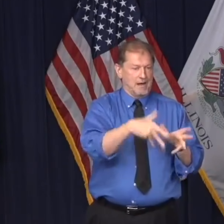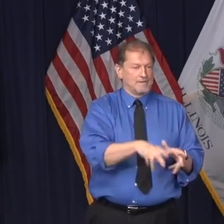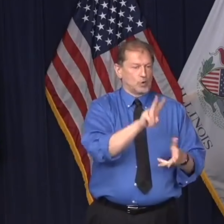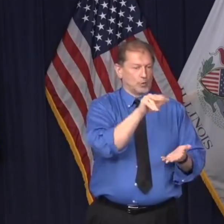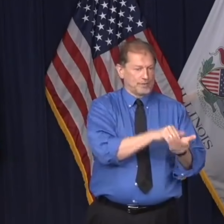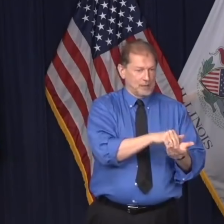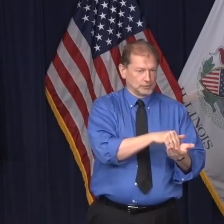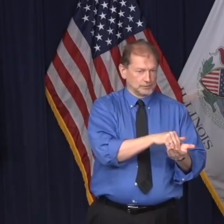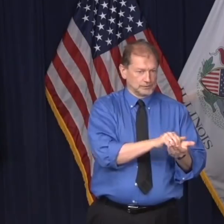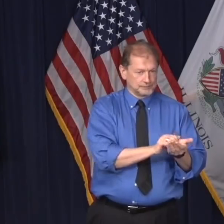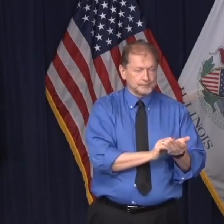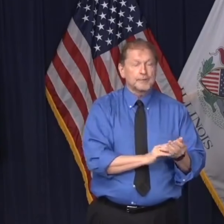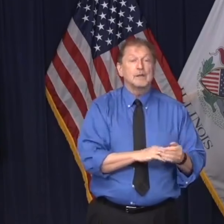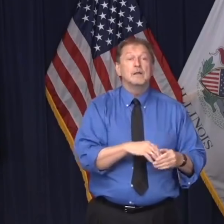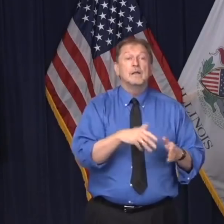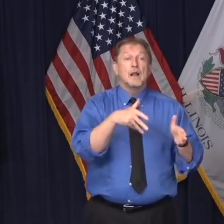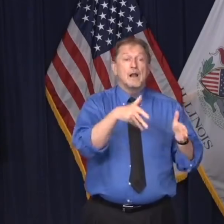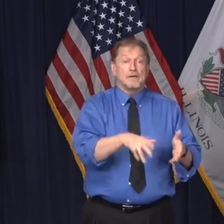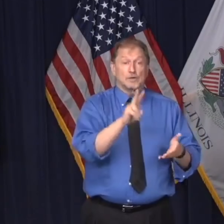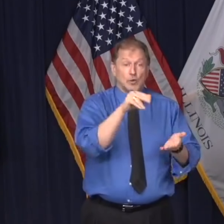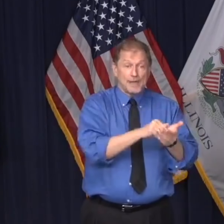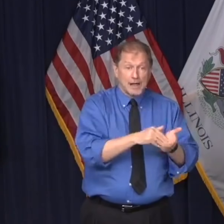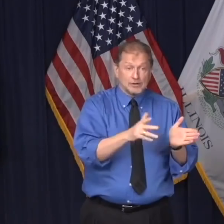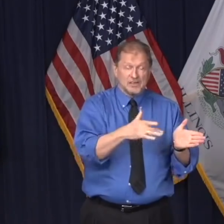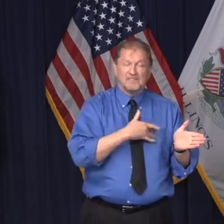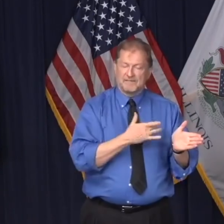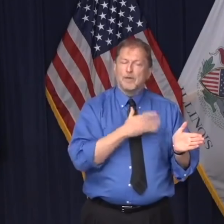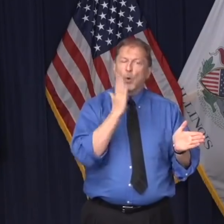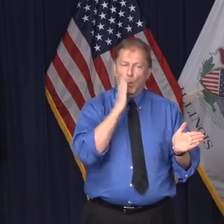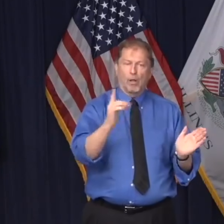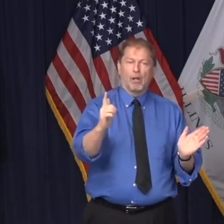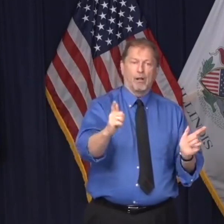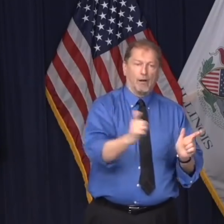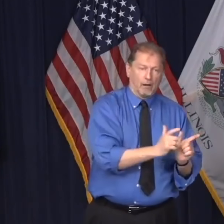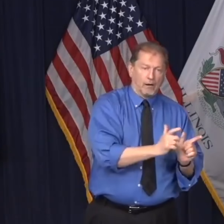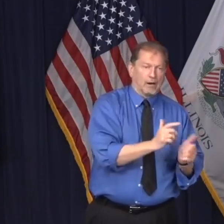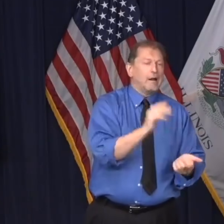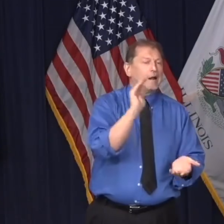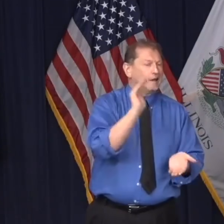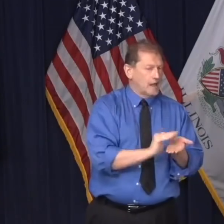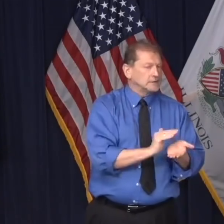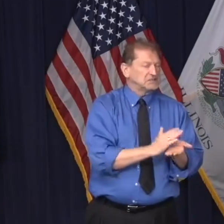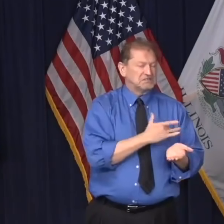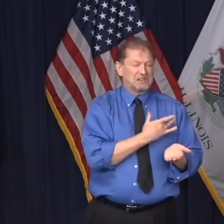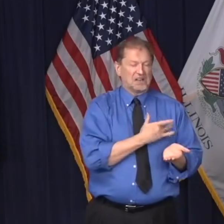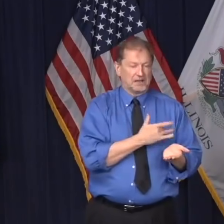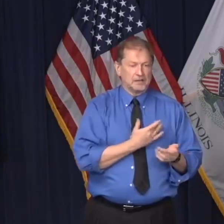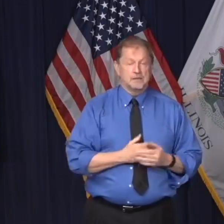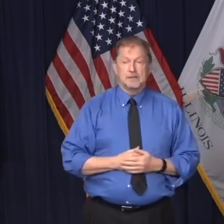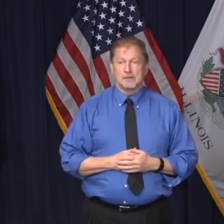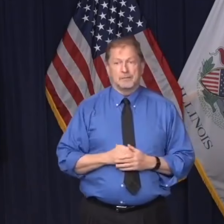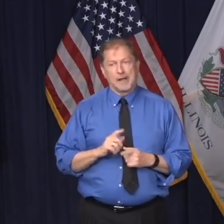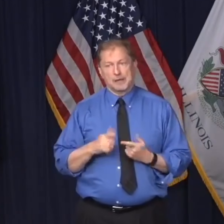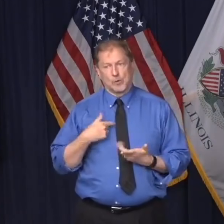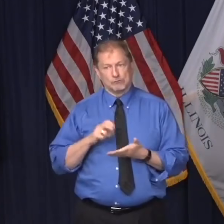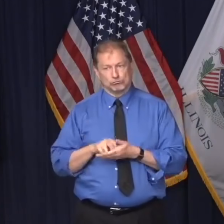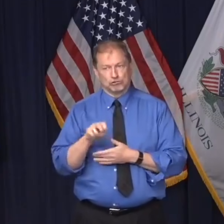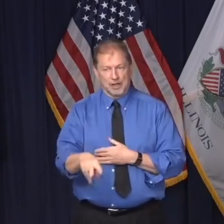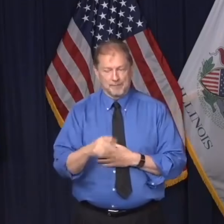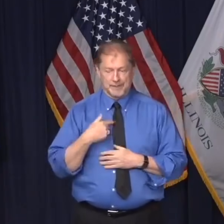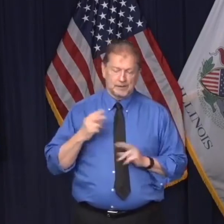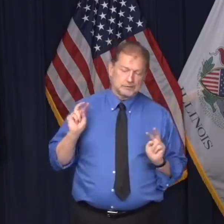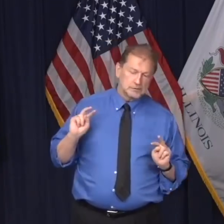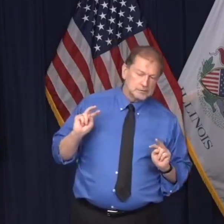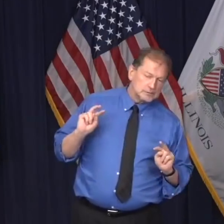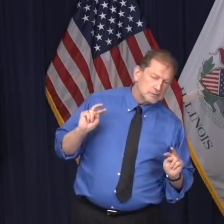we're going to have the ability to stand down much more of that facility. But again, I don't want to speak too soon, because